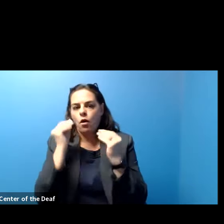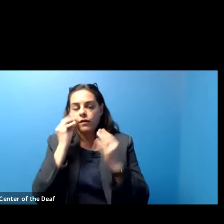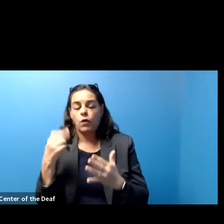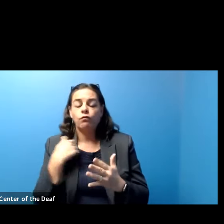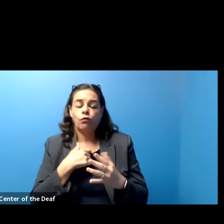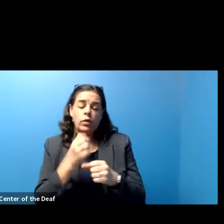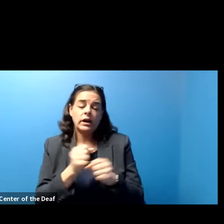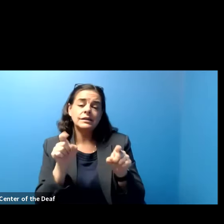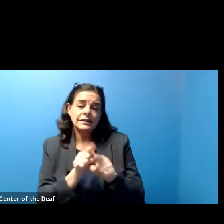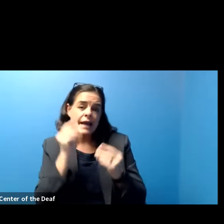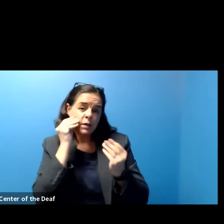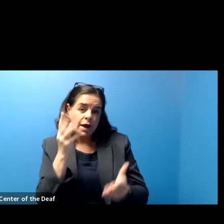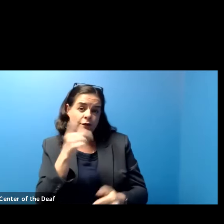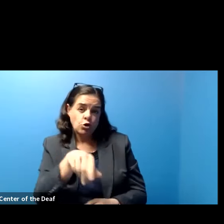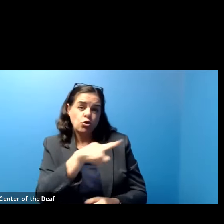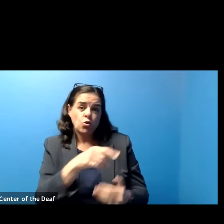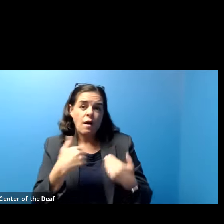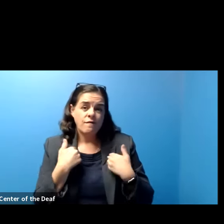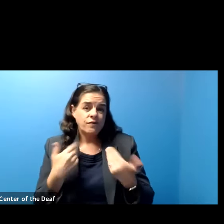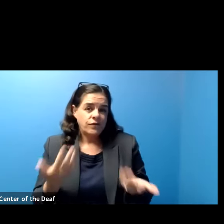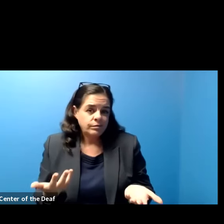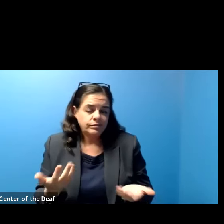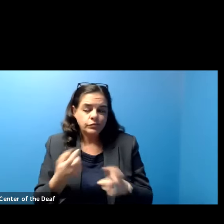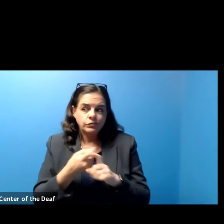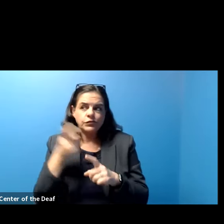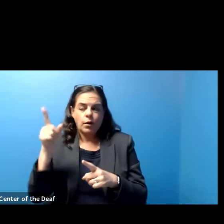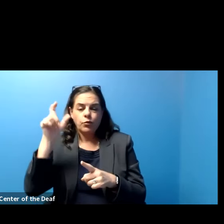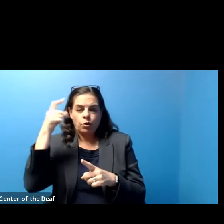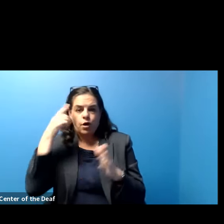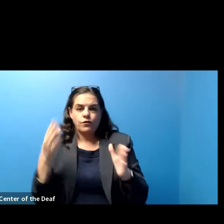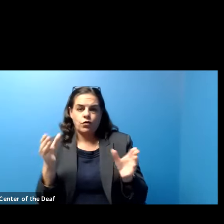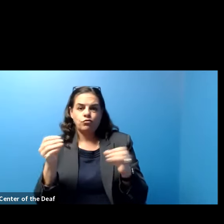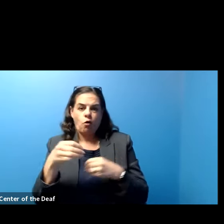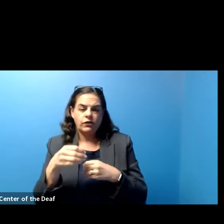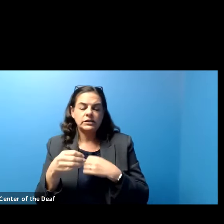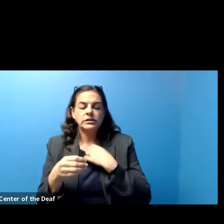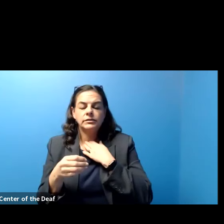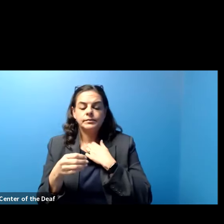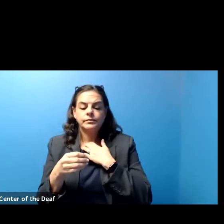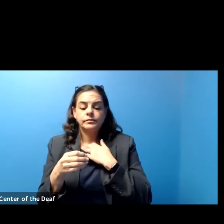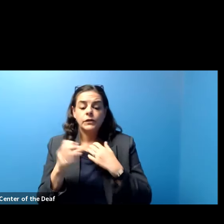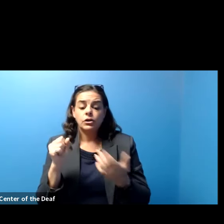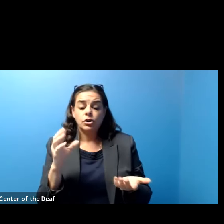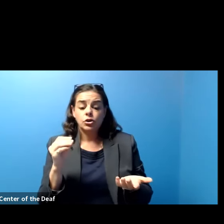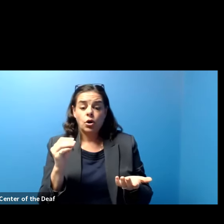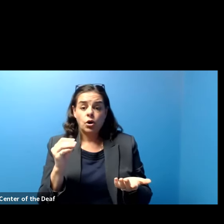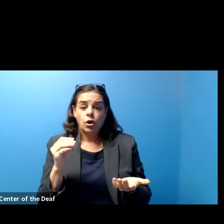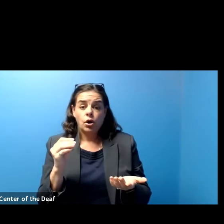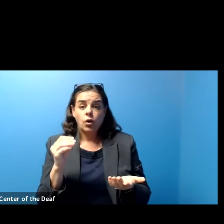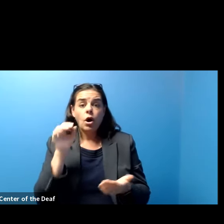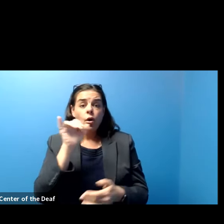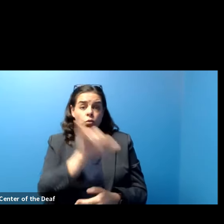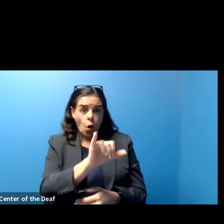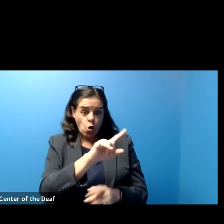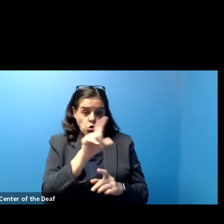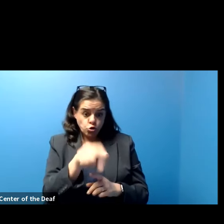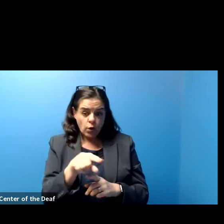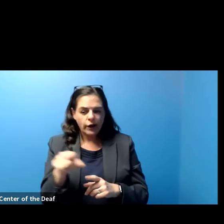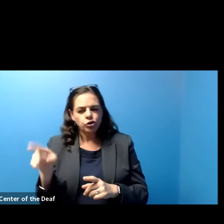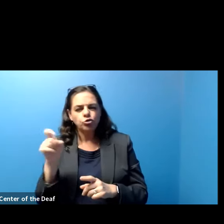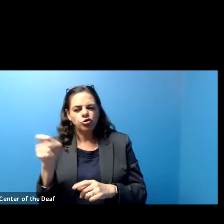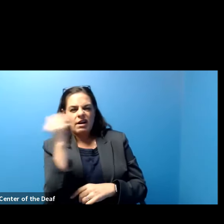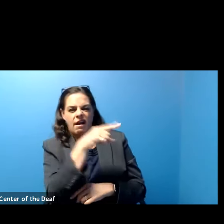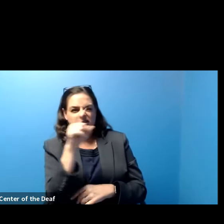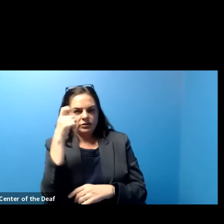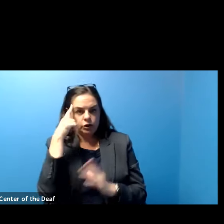same information that you guys got from the governor's office on that. And so questions we would direct to the governor's office